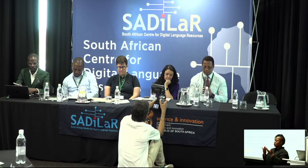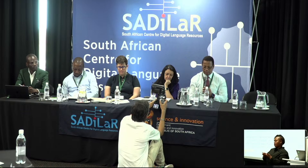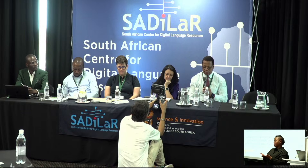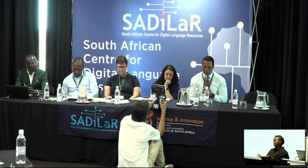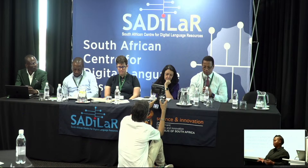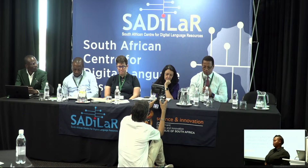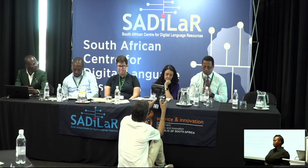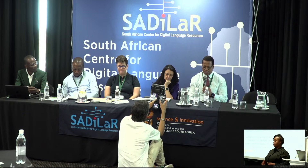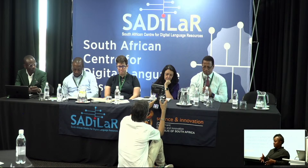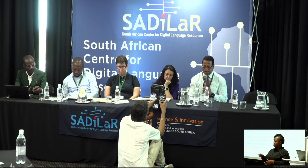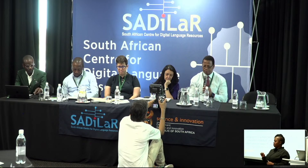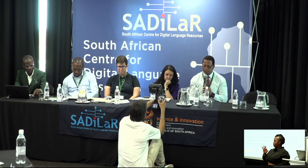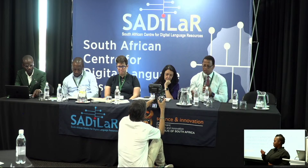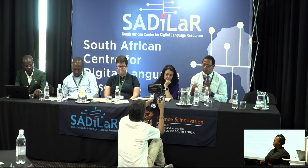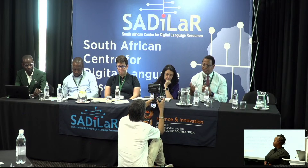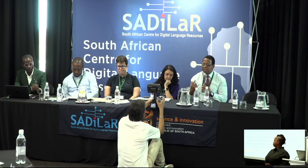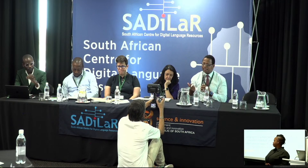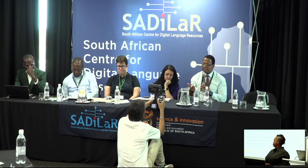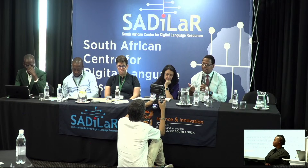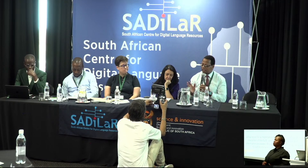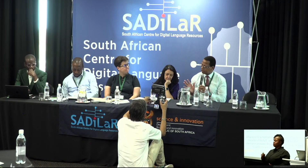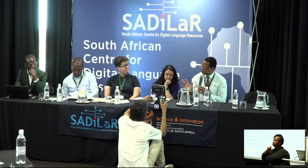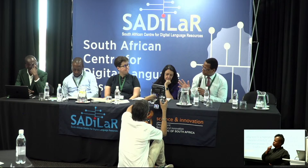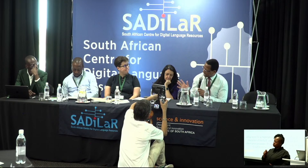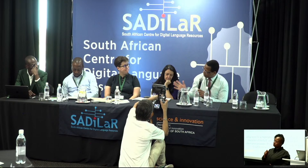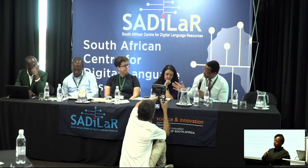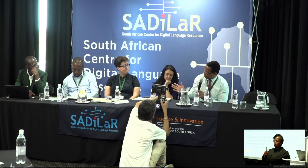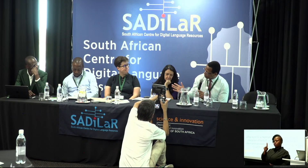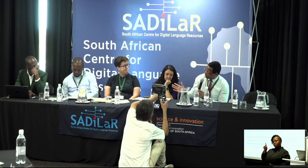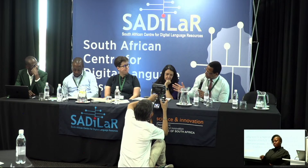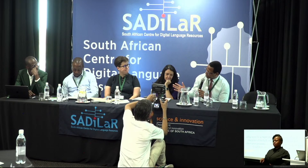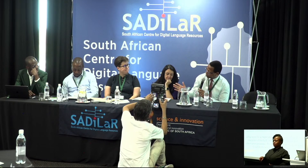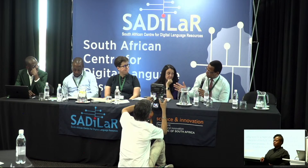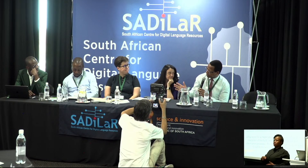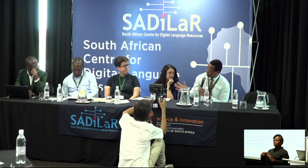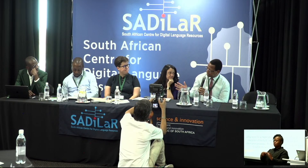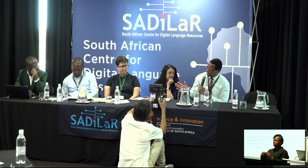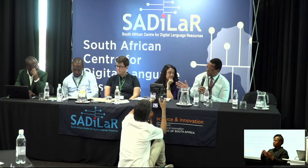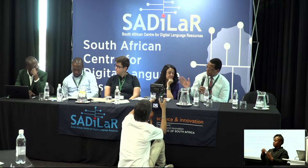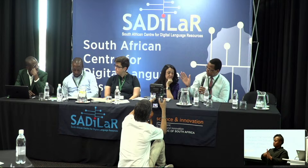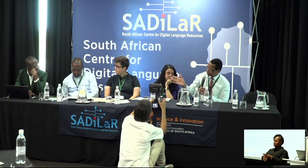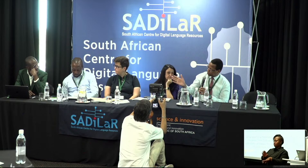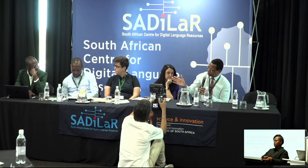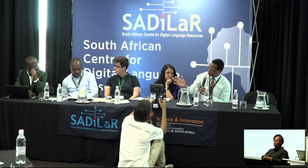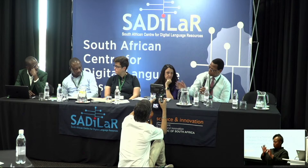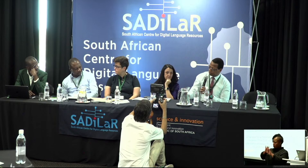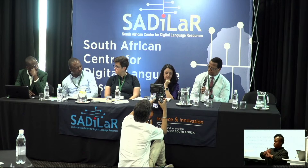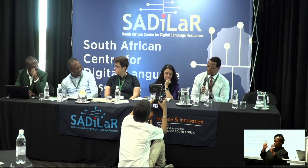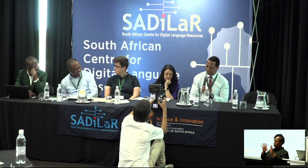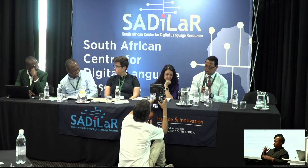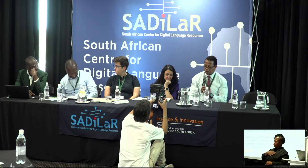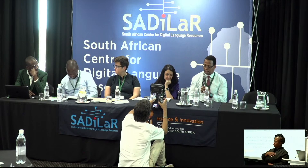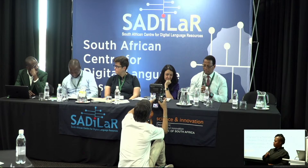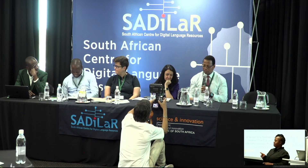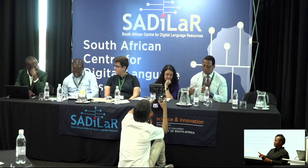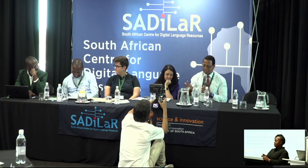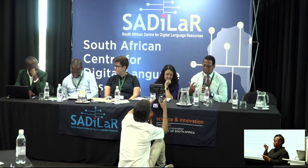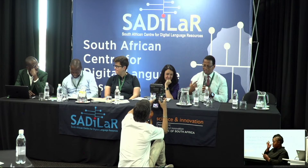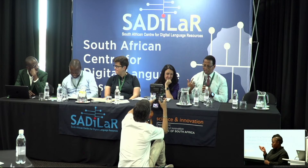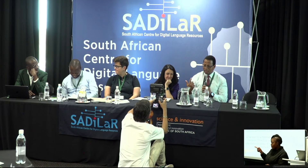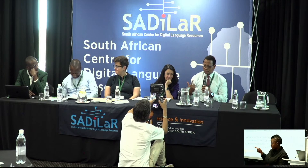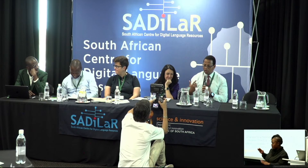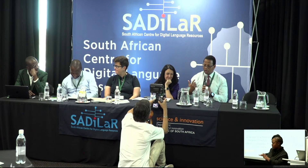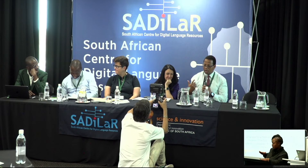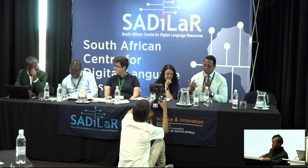case of South Africa. So we really need to have that conversation, Solly, and I'm talking to Pantalp as well, so